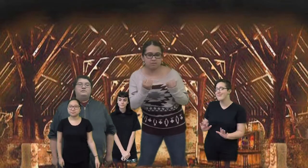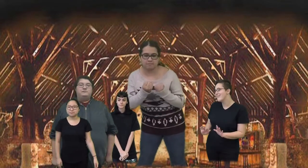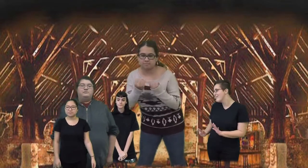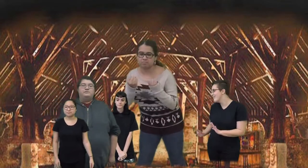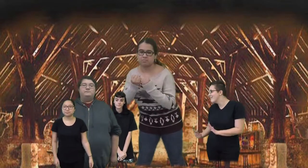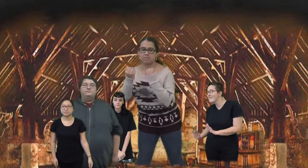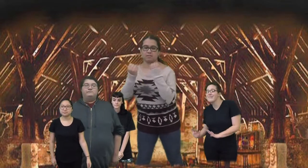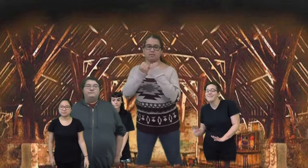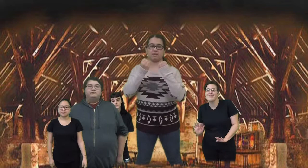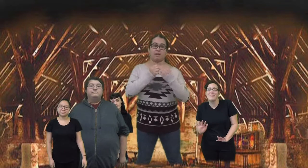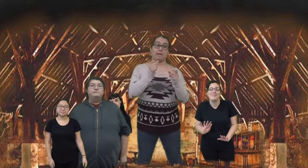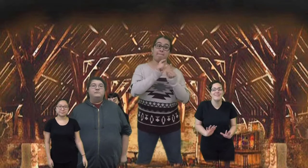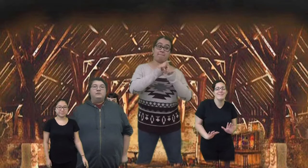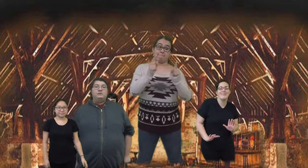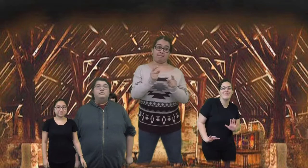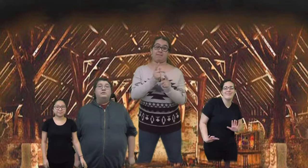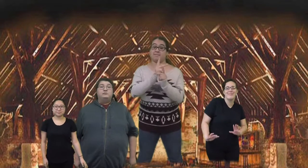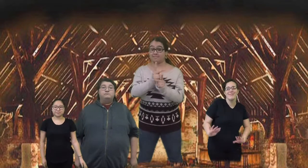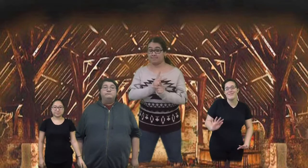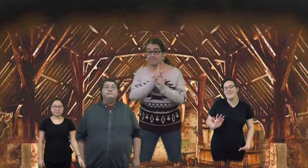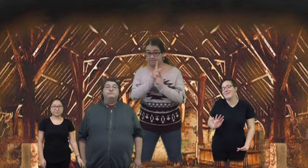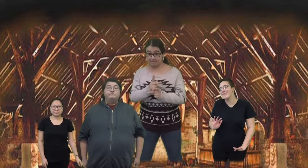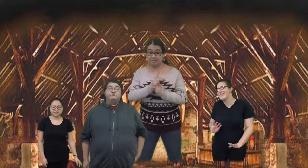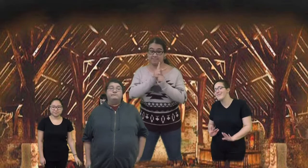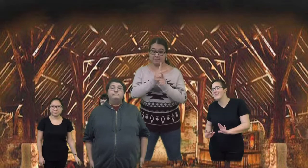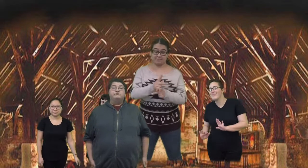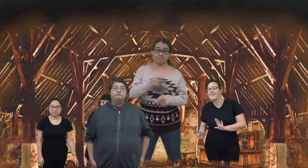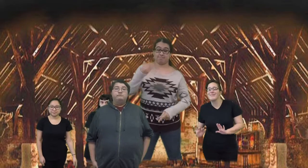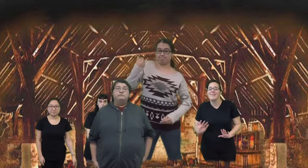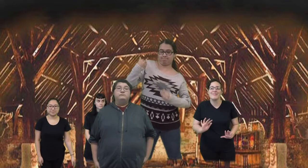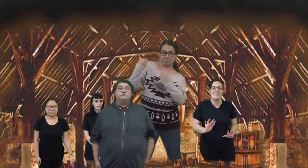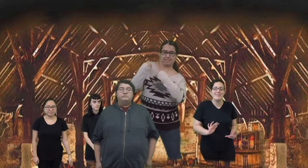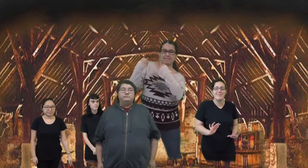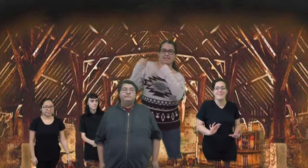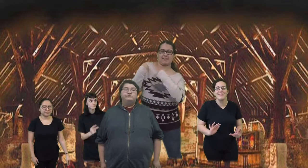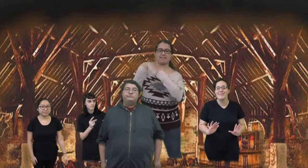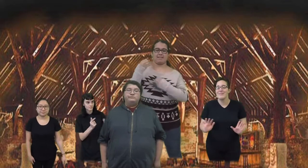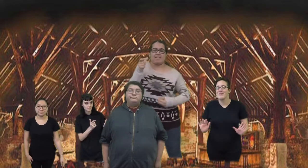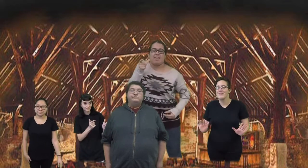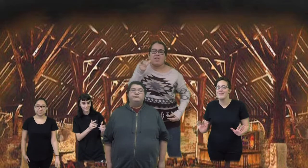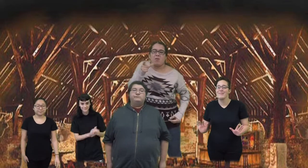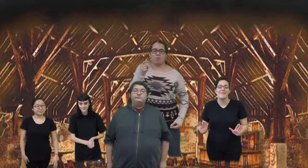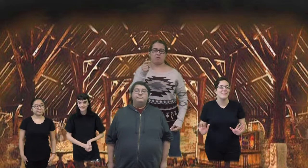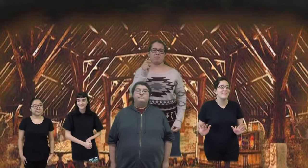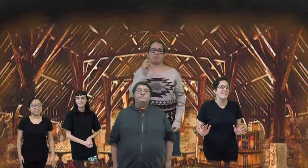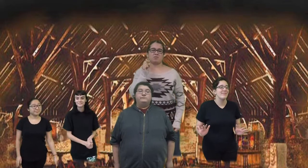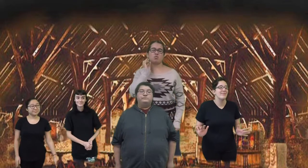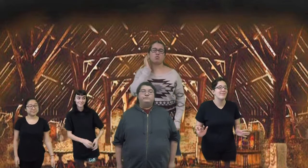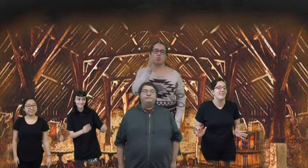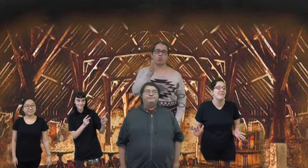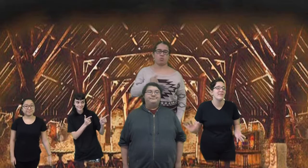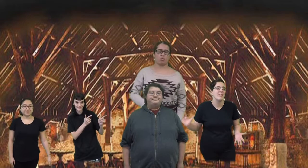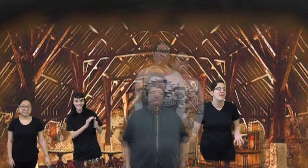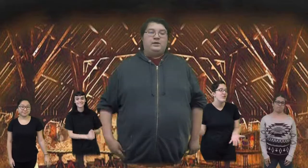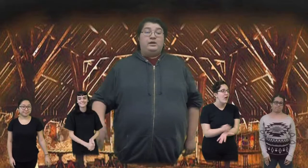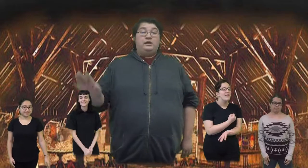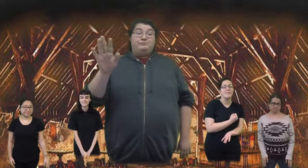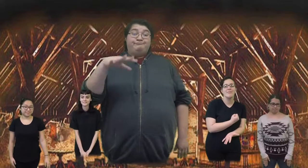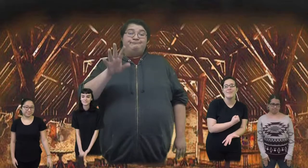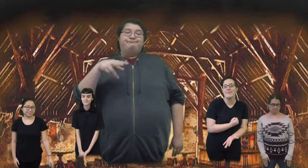double your choices I'm with you, but the situation is fraught, you've got to be carefully taught If you talk, you're gonna get shot Bird,